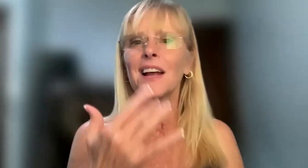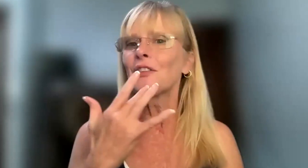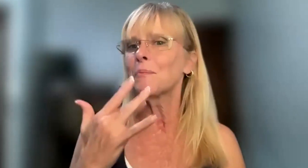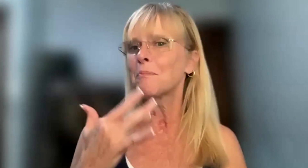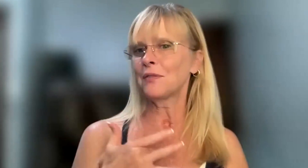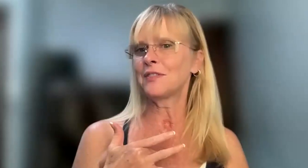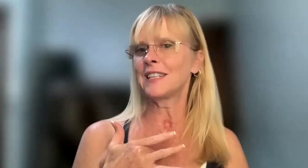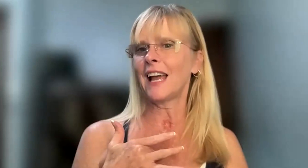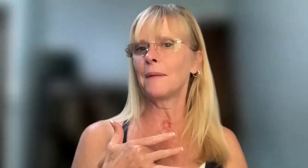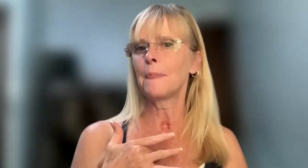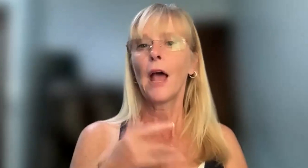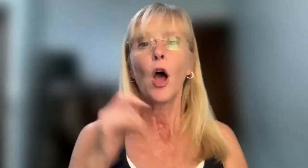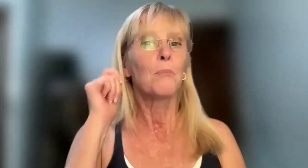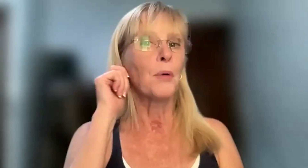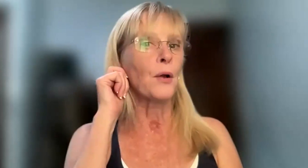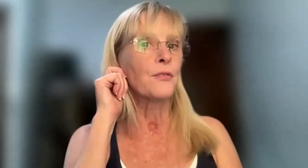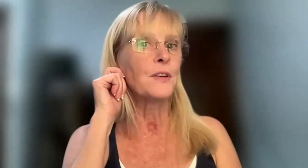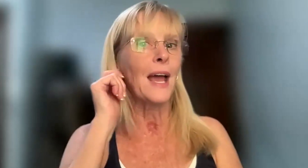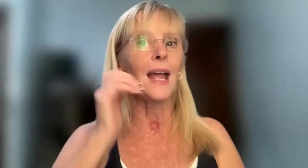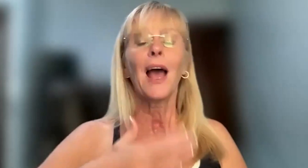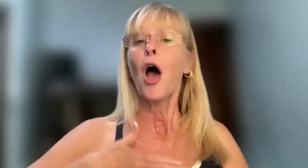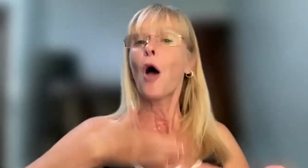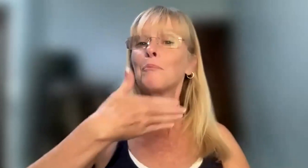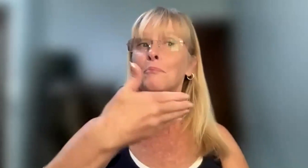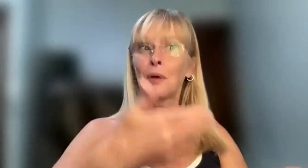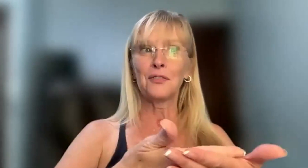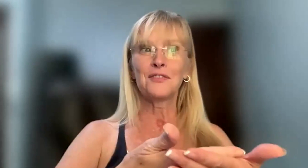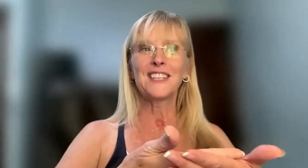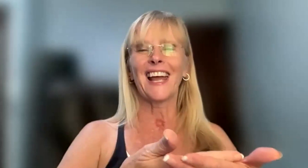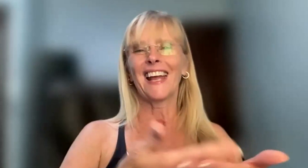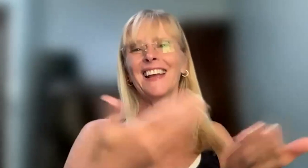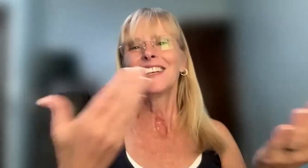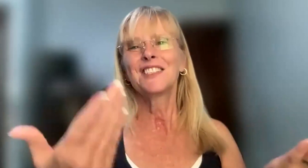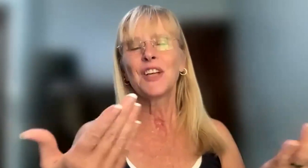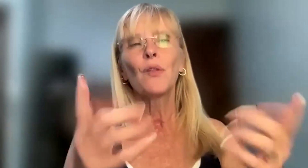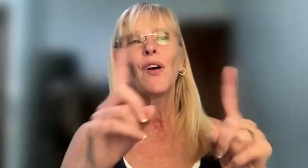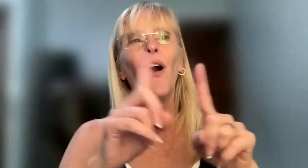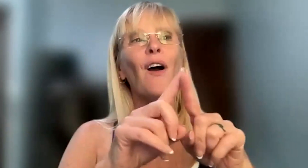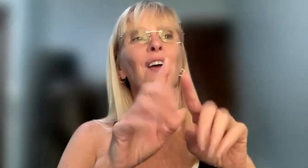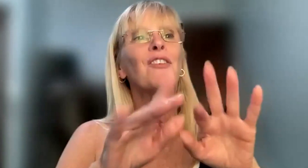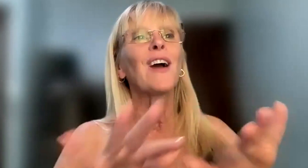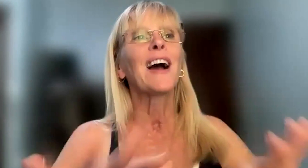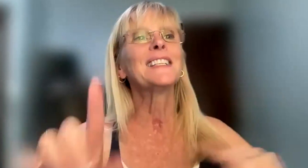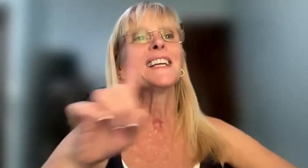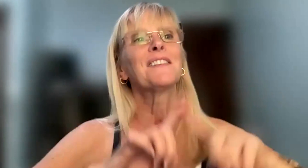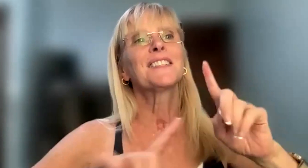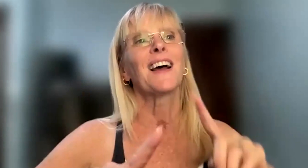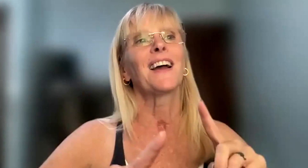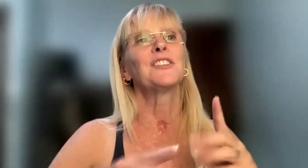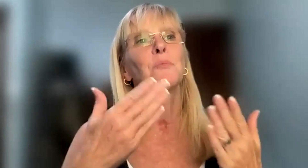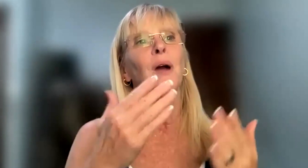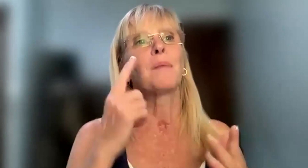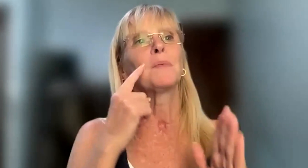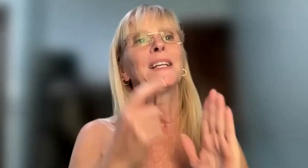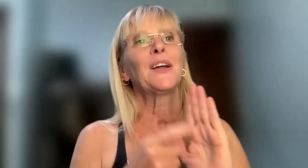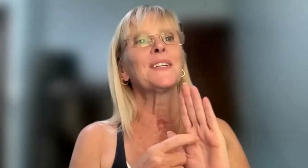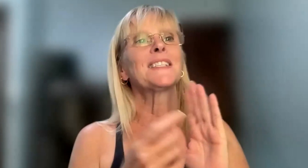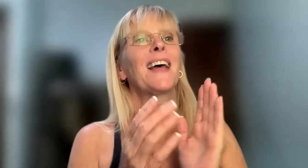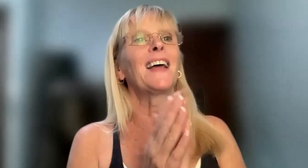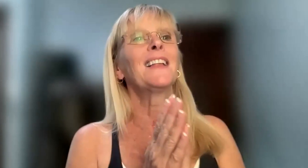for birthday, birthday, birthday. So there are a variety of signs. You probably noticed that. And